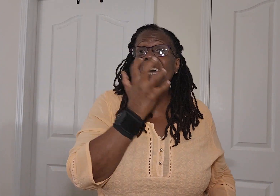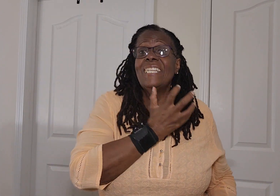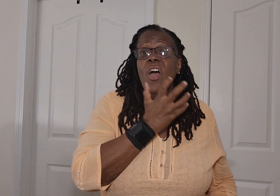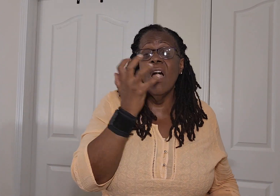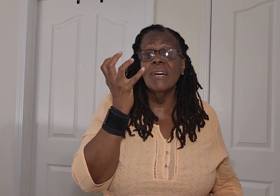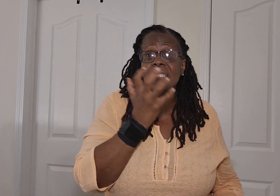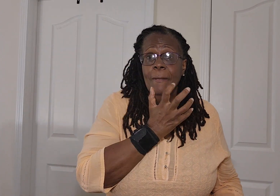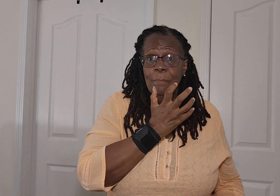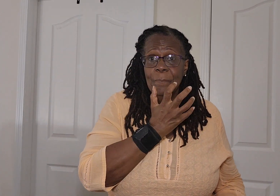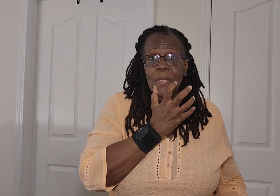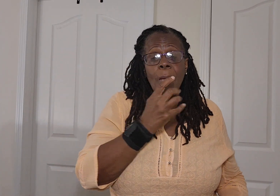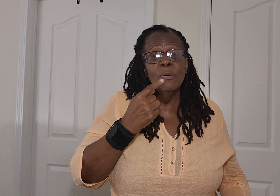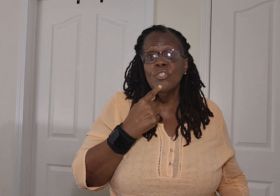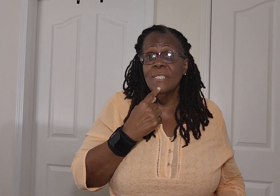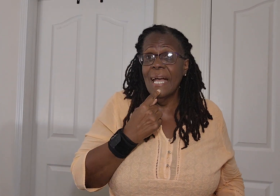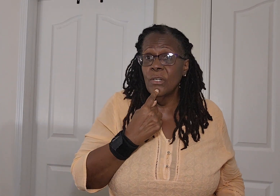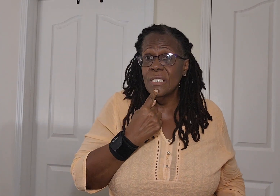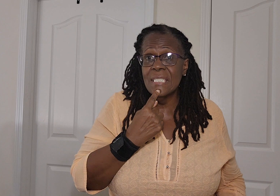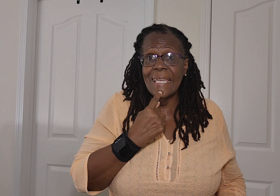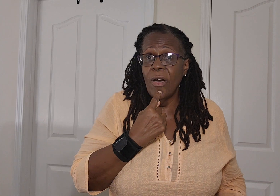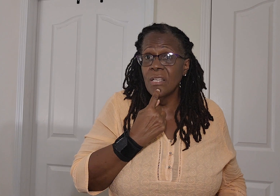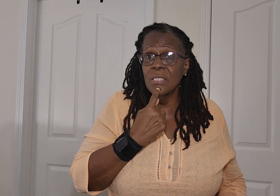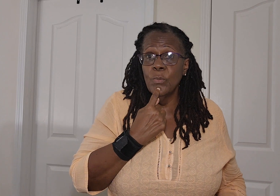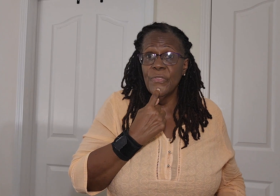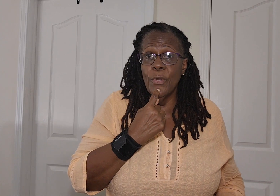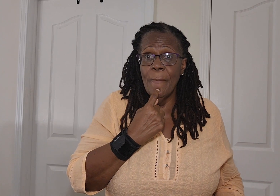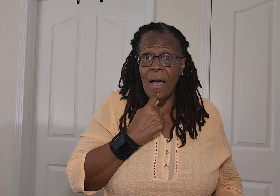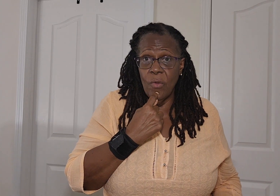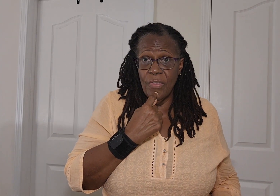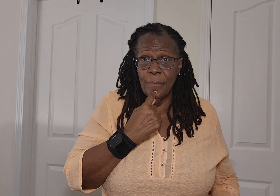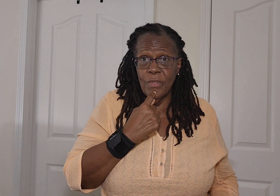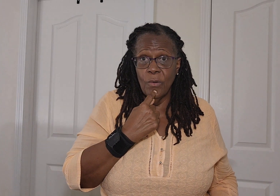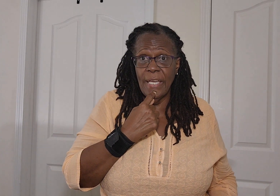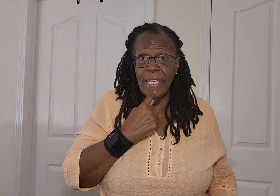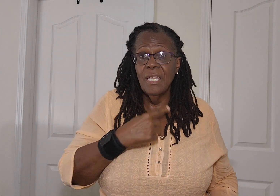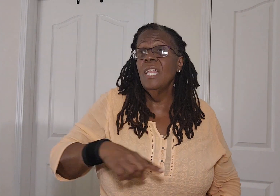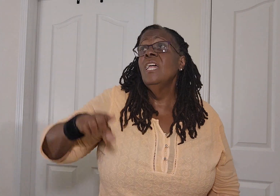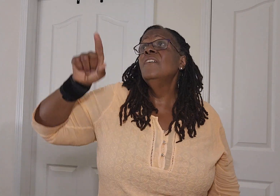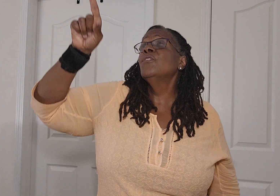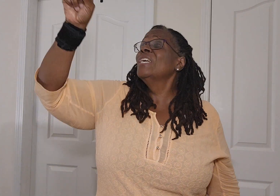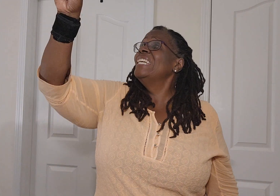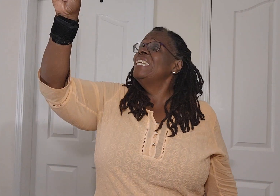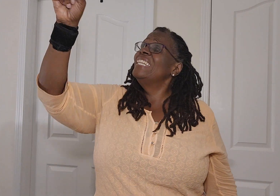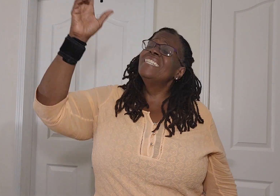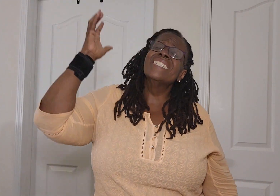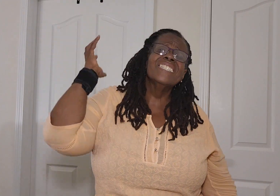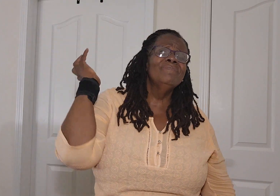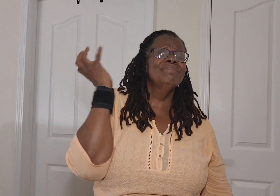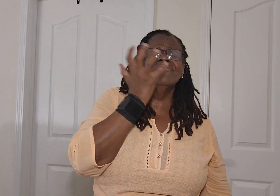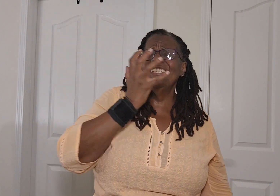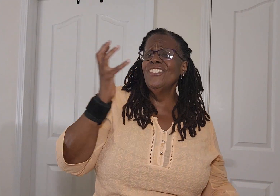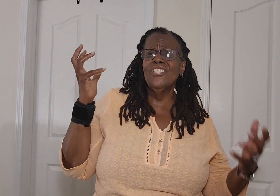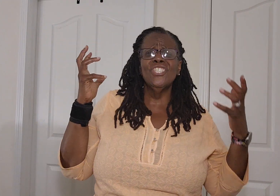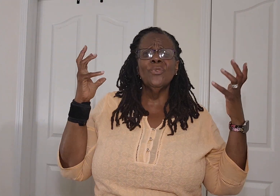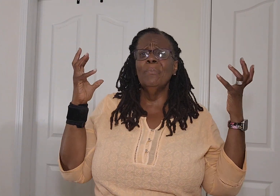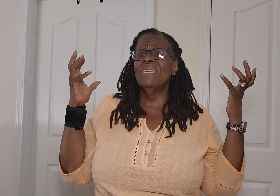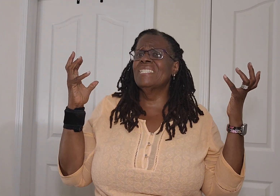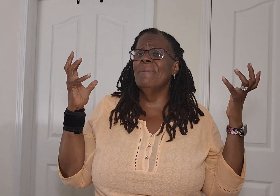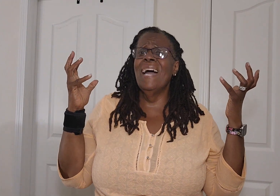sign awesome, but you're not going to say awesome with your mouth, okay? For he is, and you just do a big smile